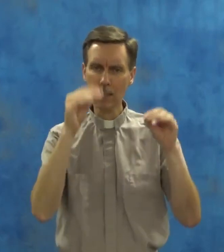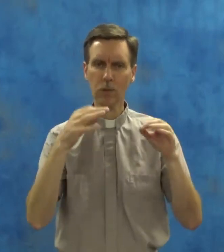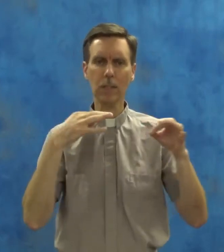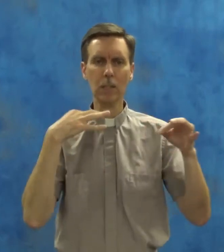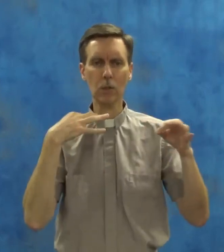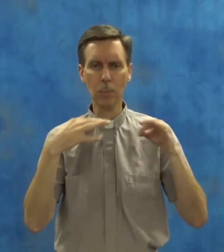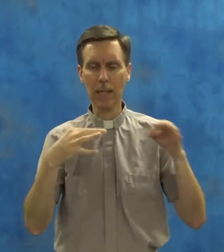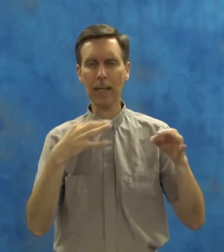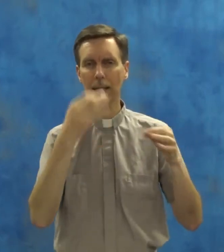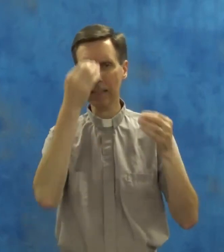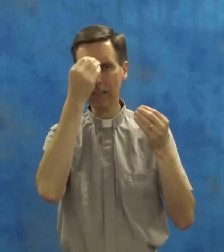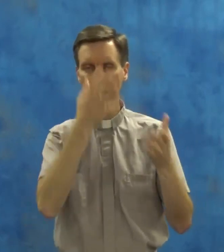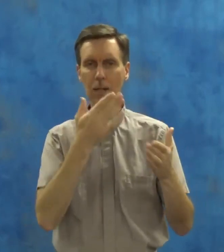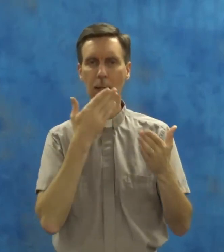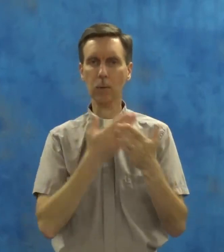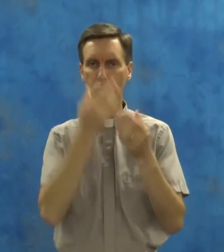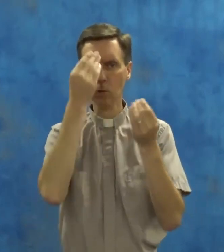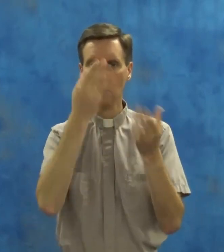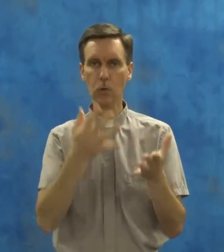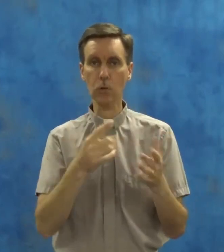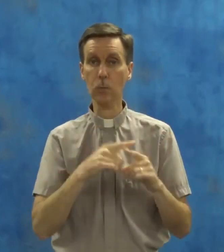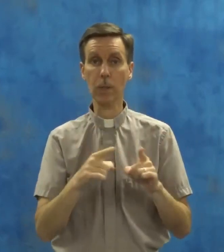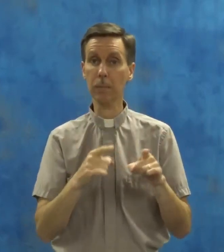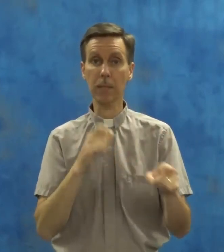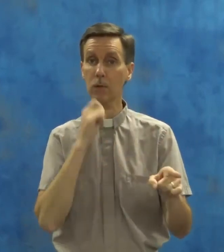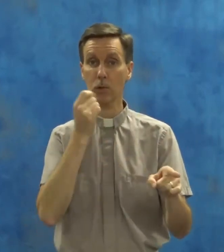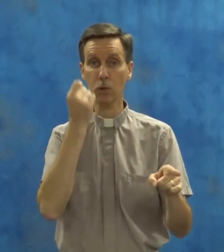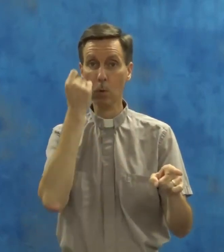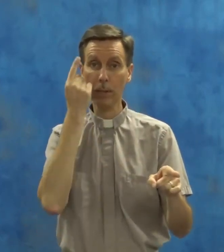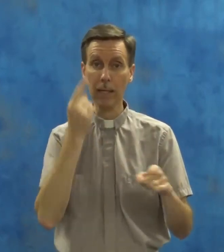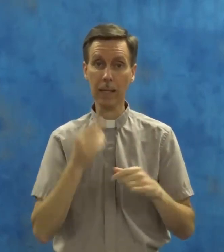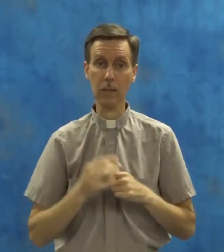and explain and tell them the good news, but they just don't get it?